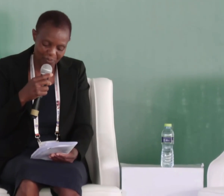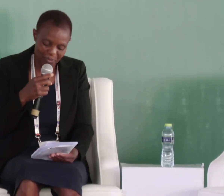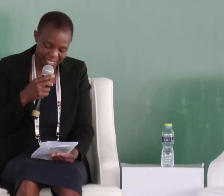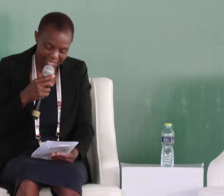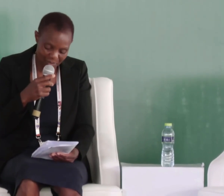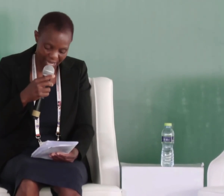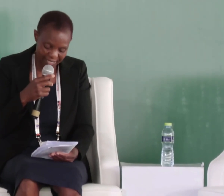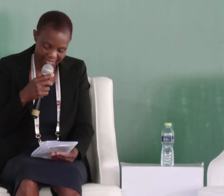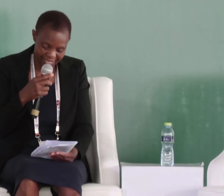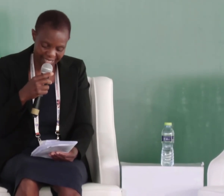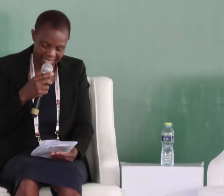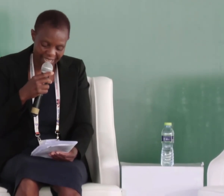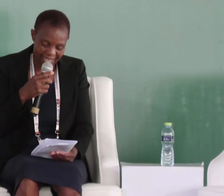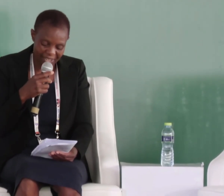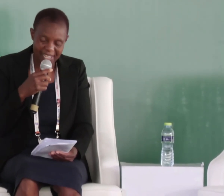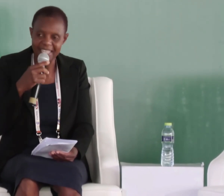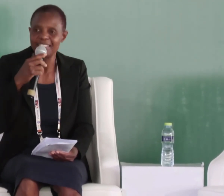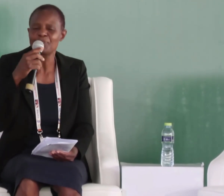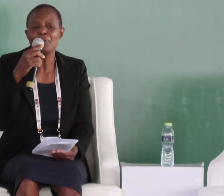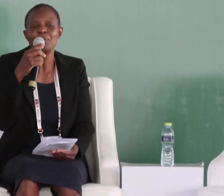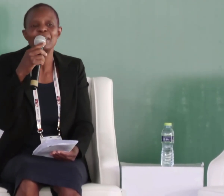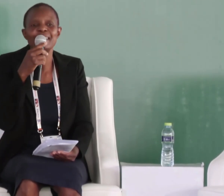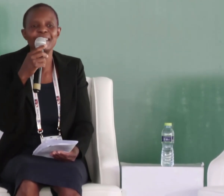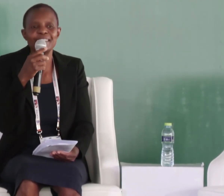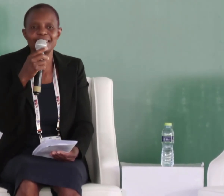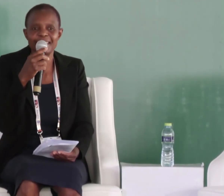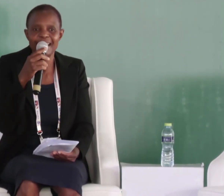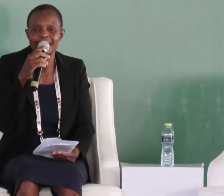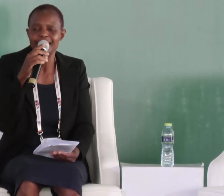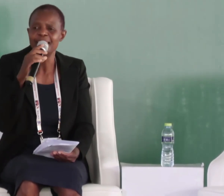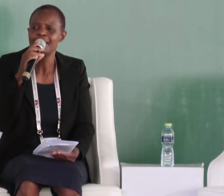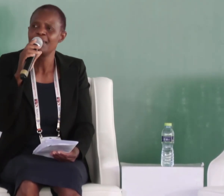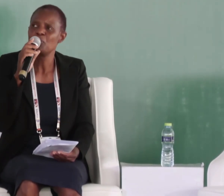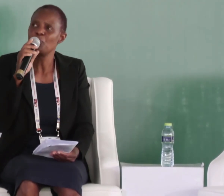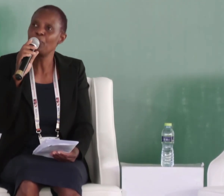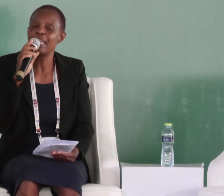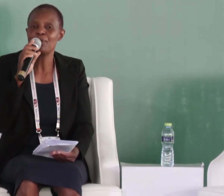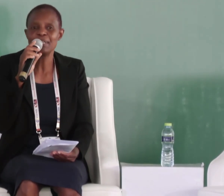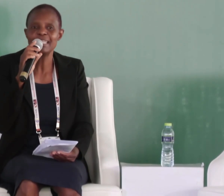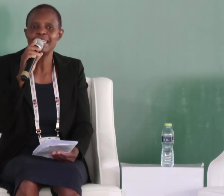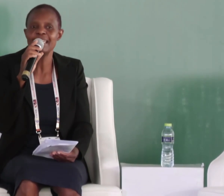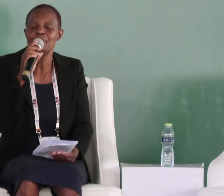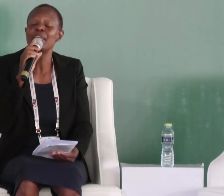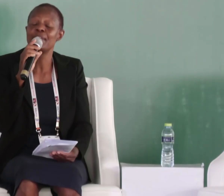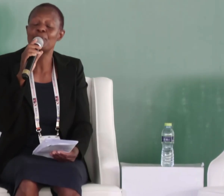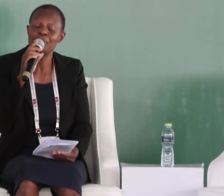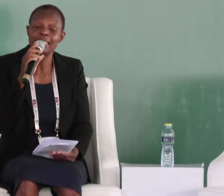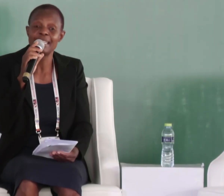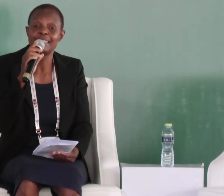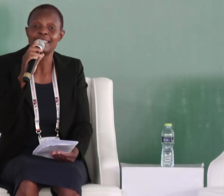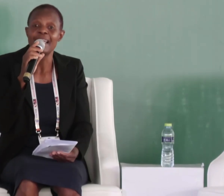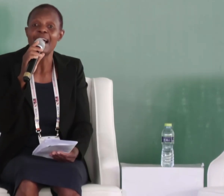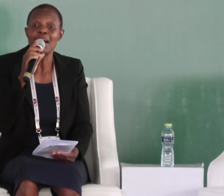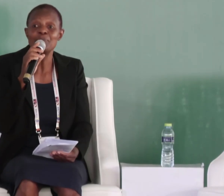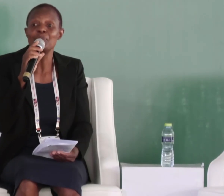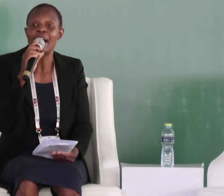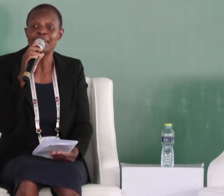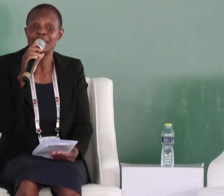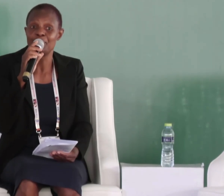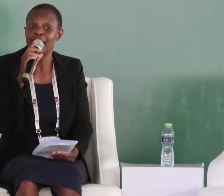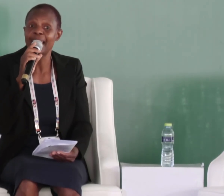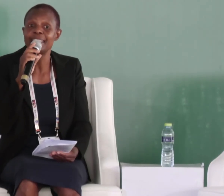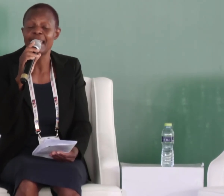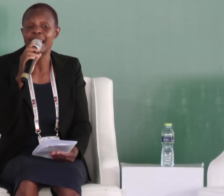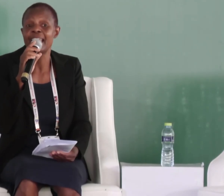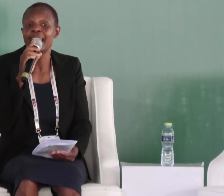on participants. Yes, so in this study, we recruited up to 100.